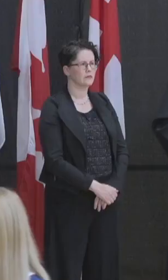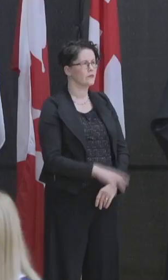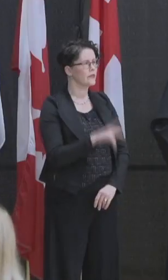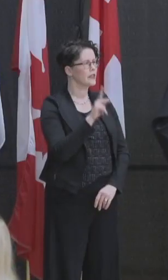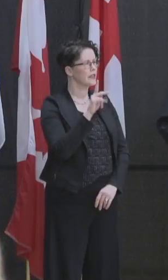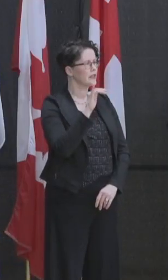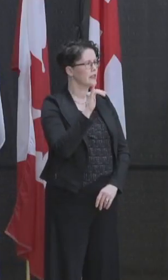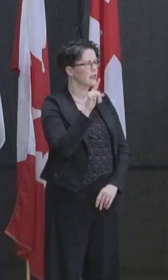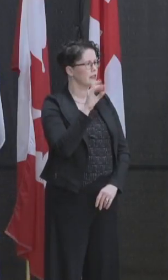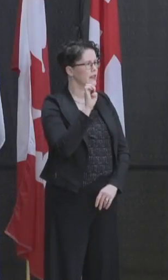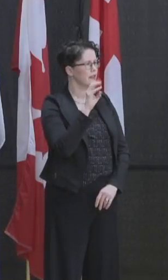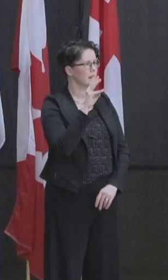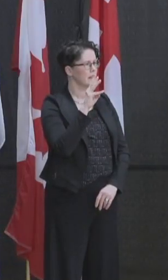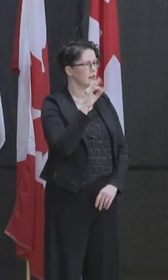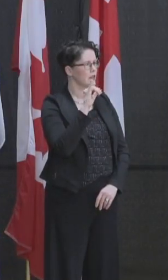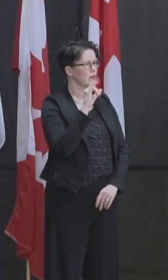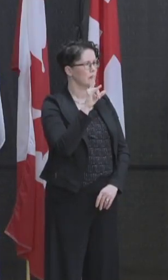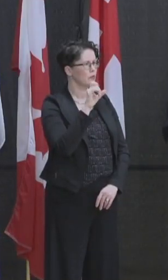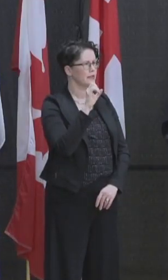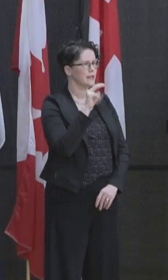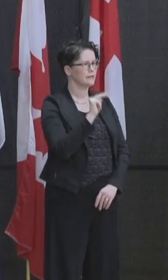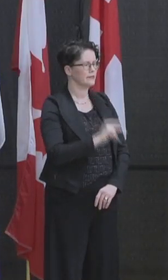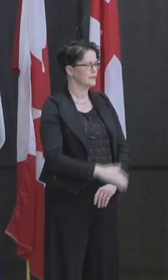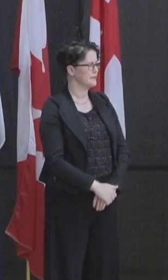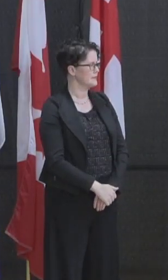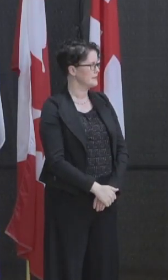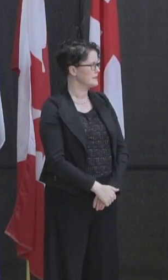Kyle Wilson.